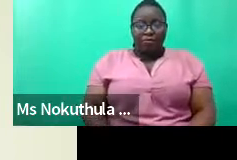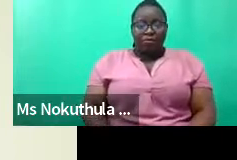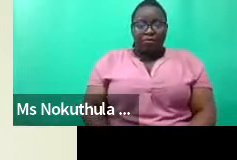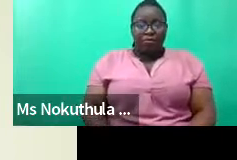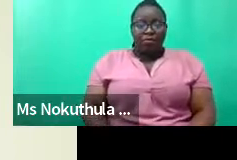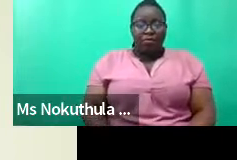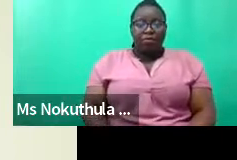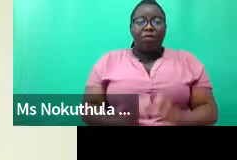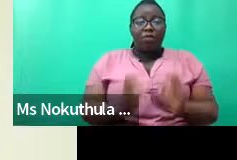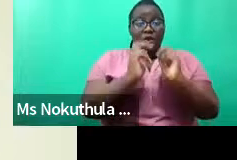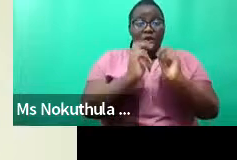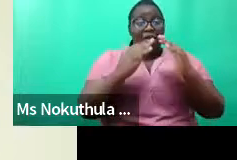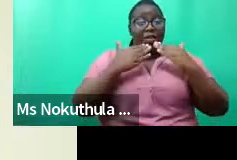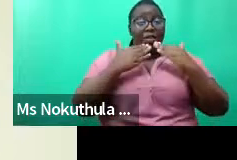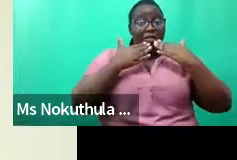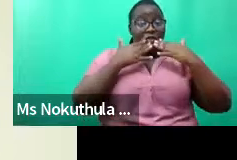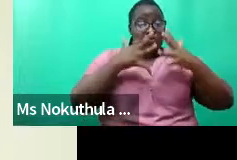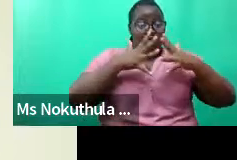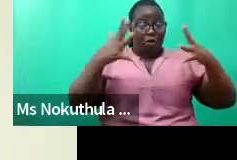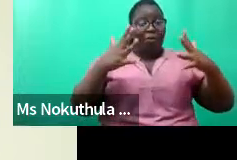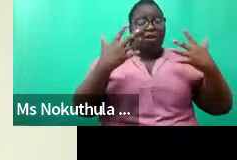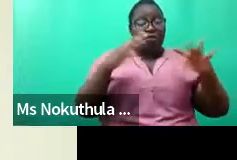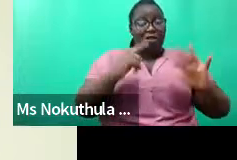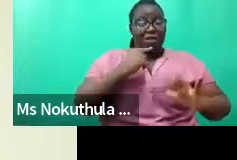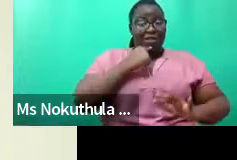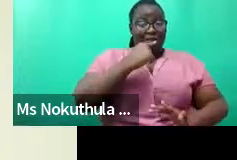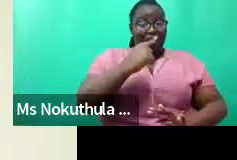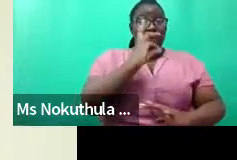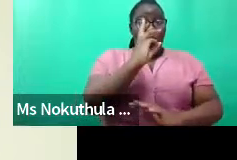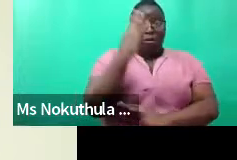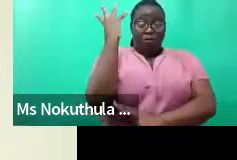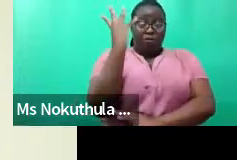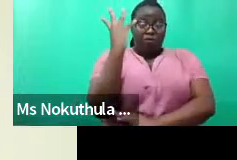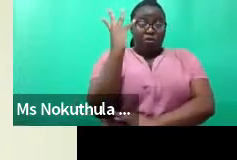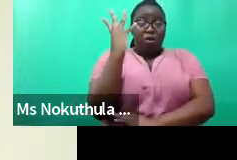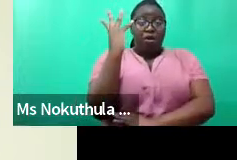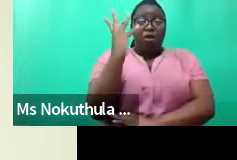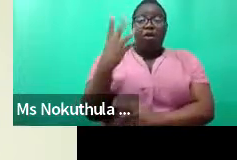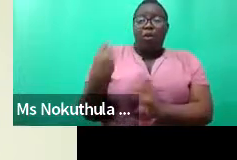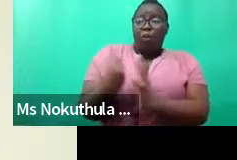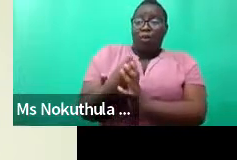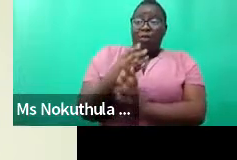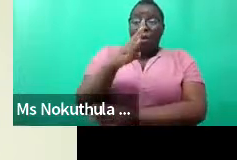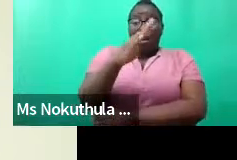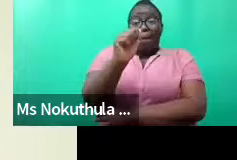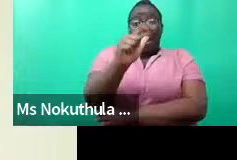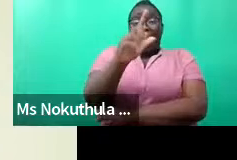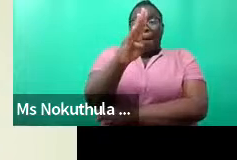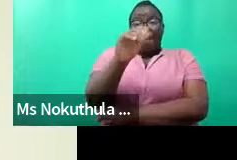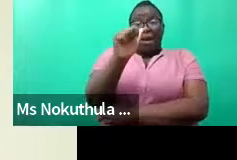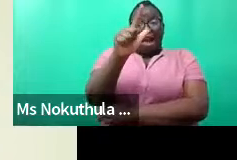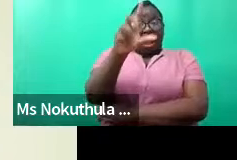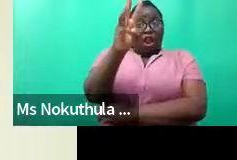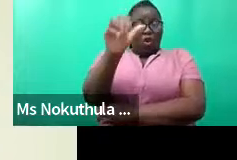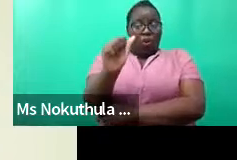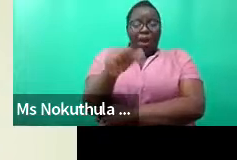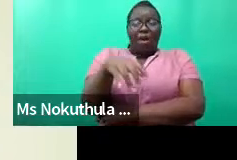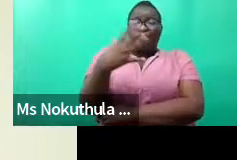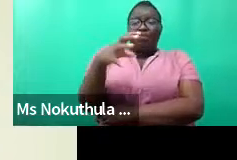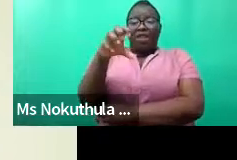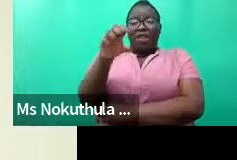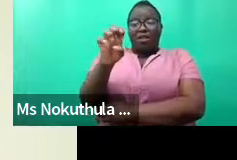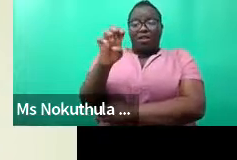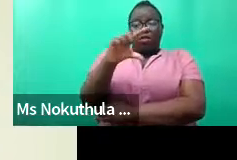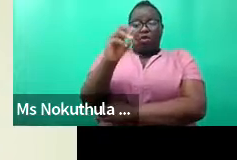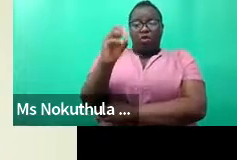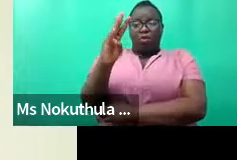Okay, thank you so much. As you said, I will be presenting with Babala Skoboto from the Lesotho